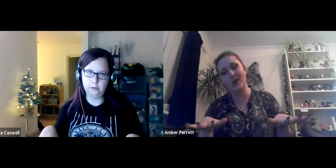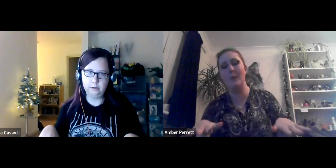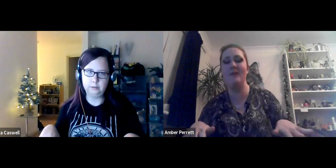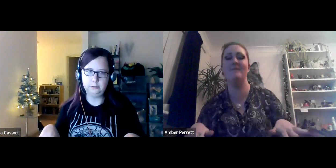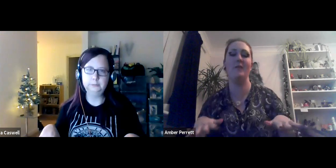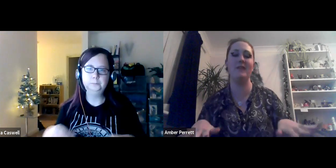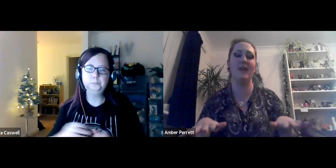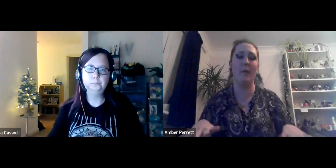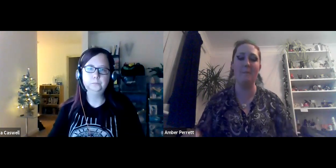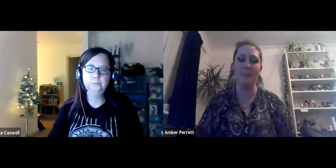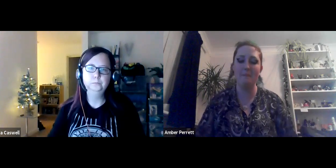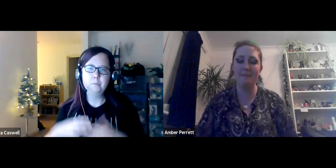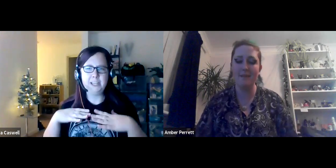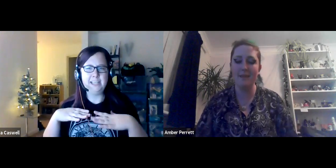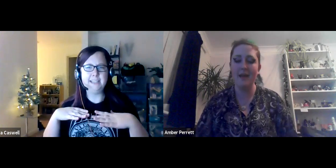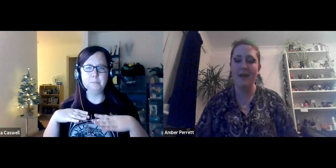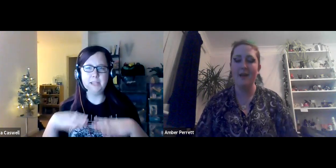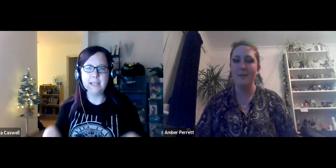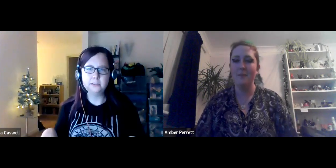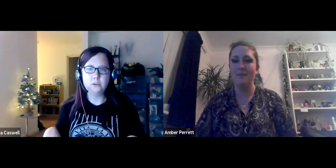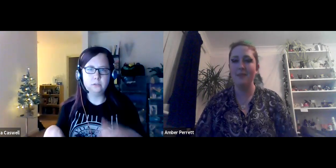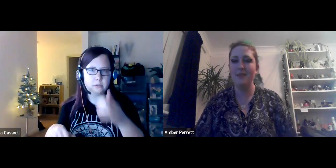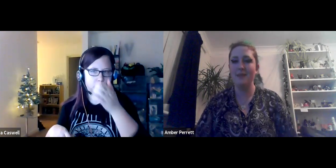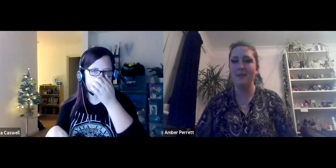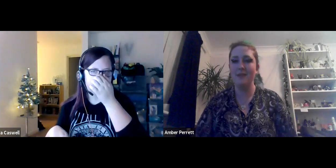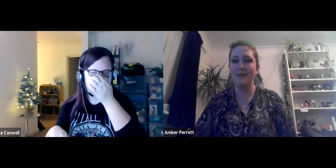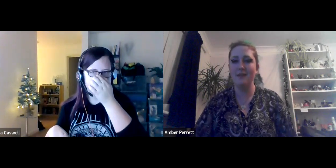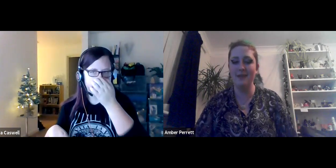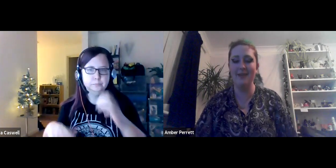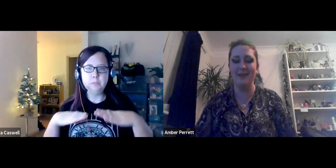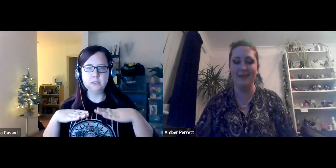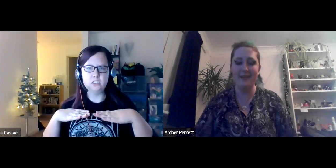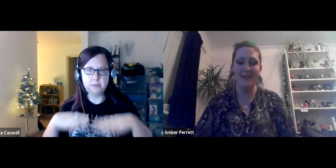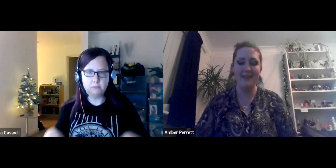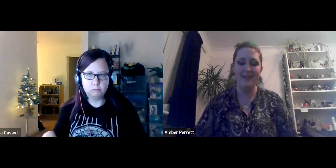be involved in that one. A bit less so than retired. It's just a bit.